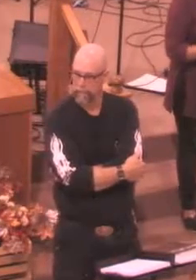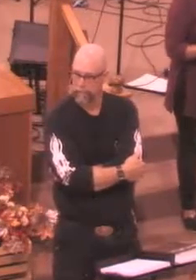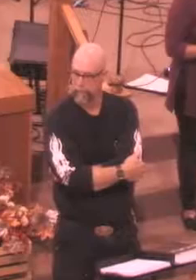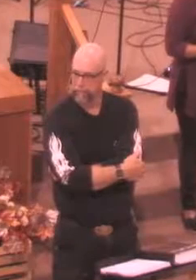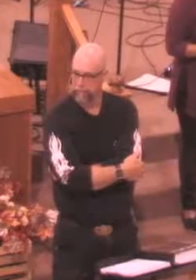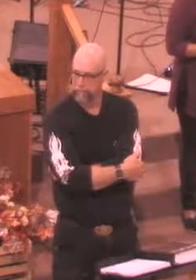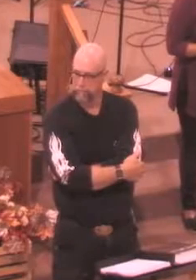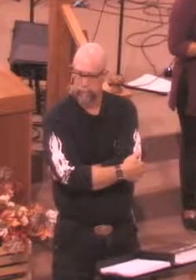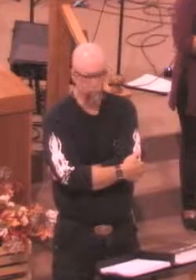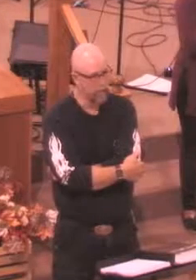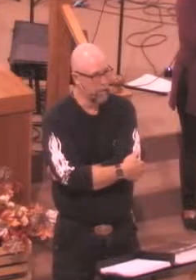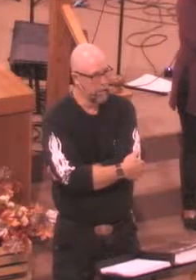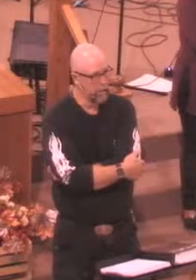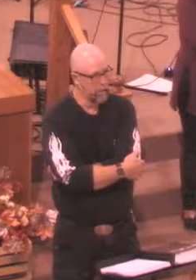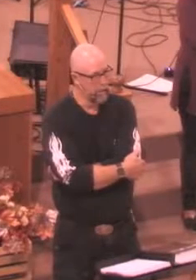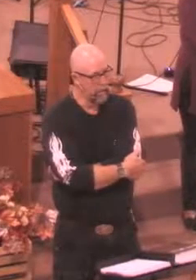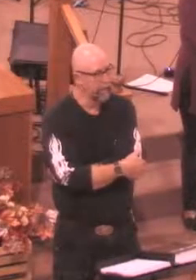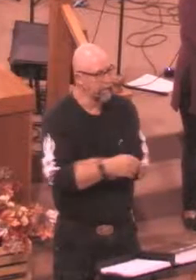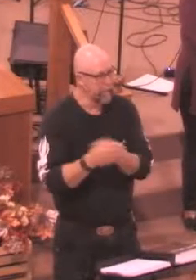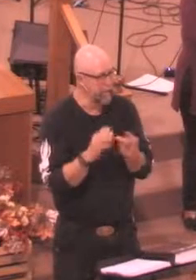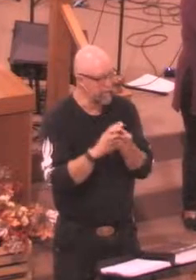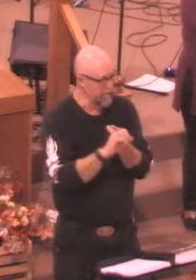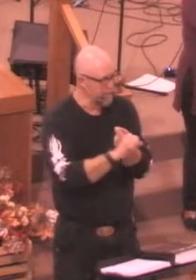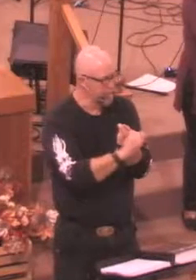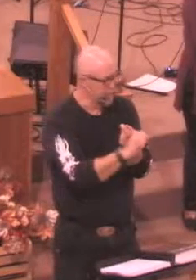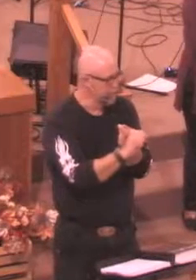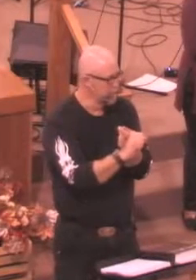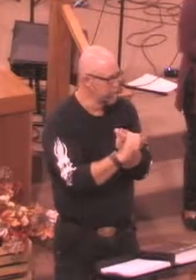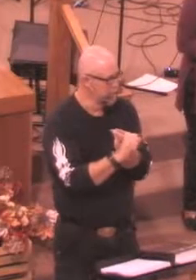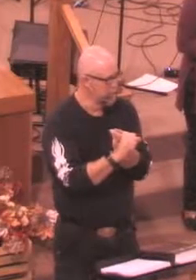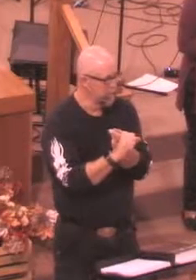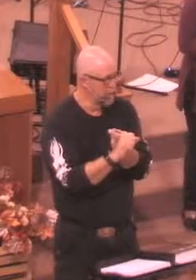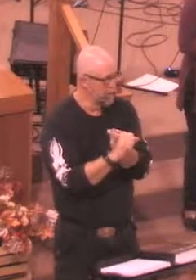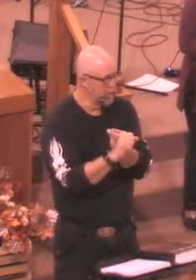I got one thing. I need to be thankful